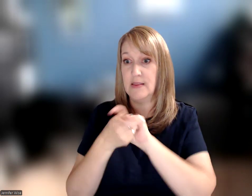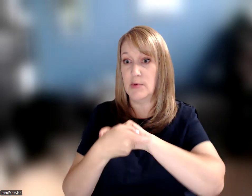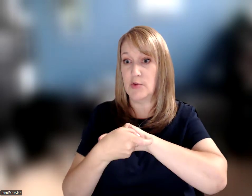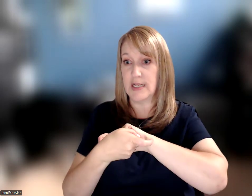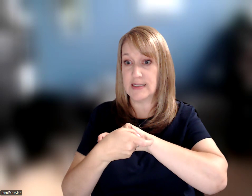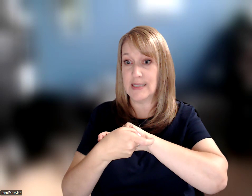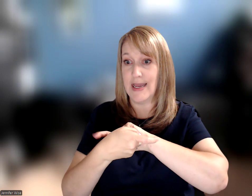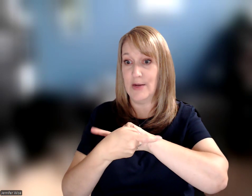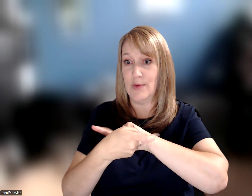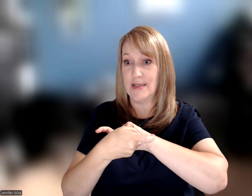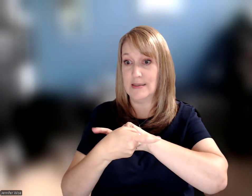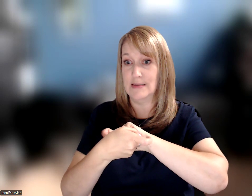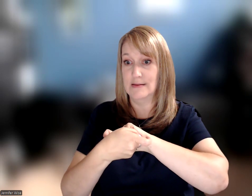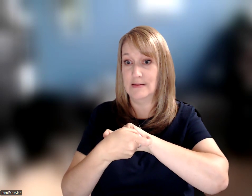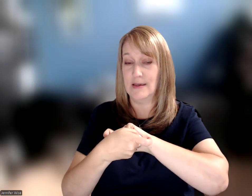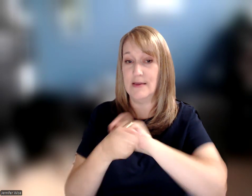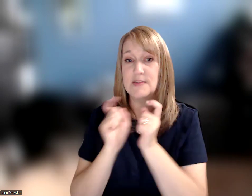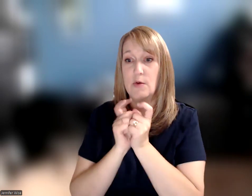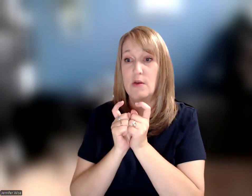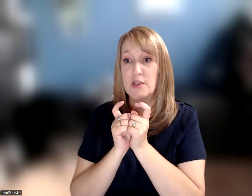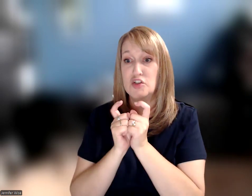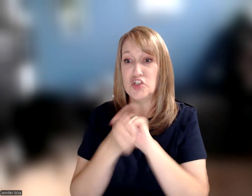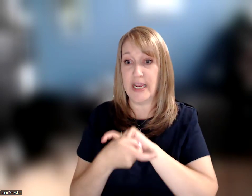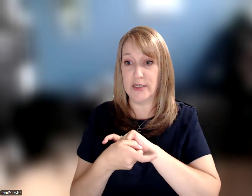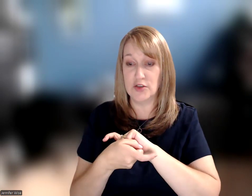they'll be pointing sideways. Okay, so change,